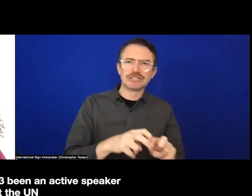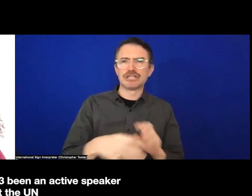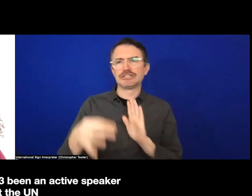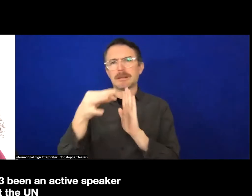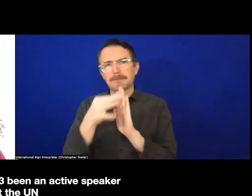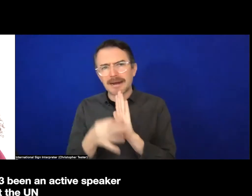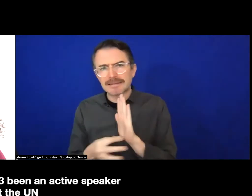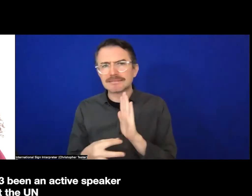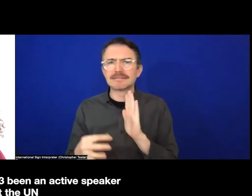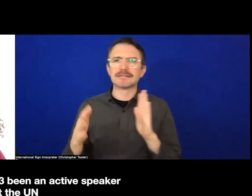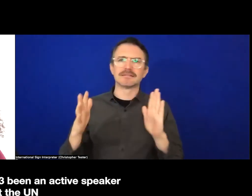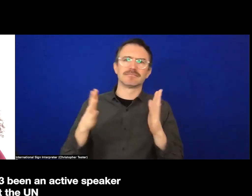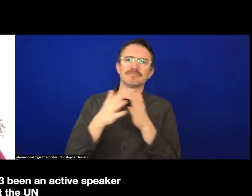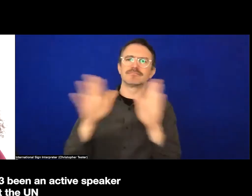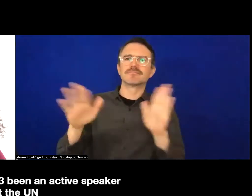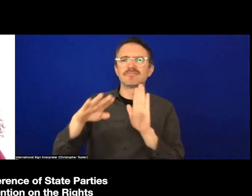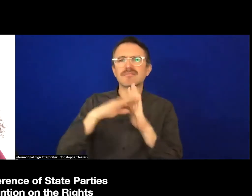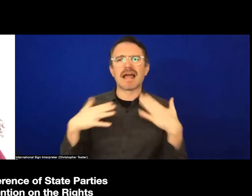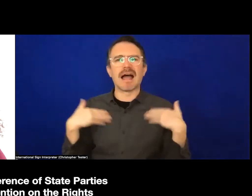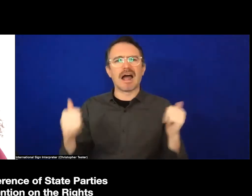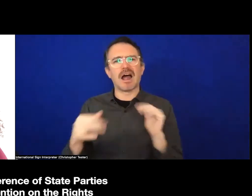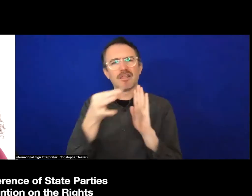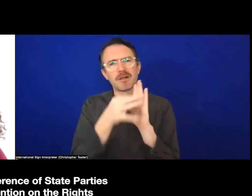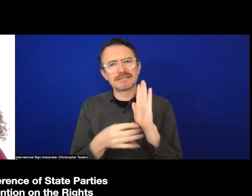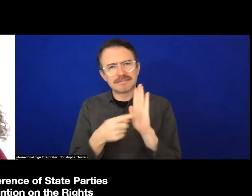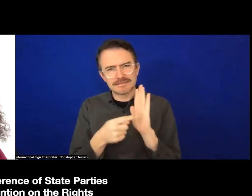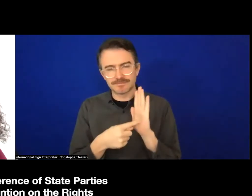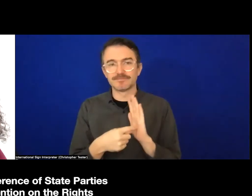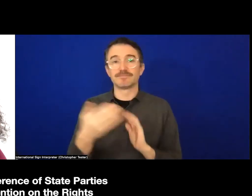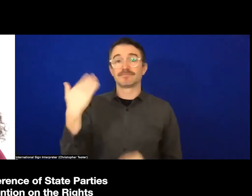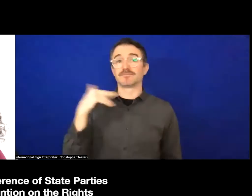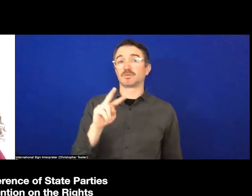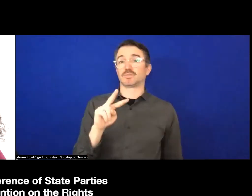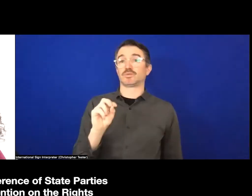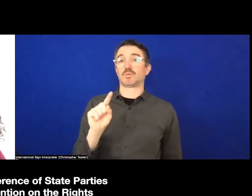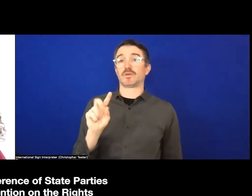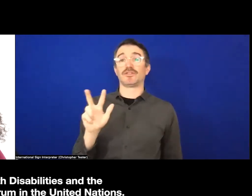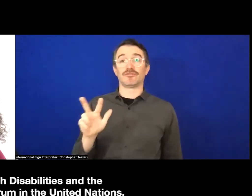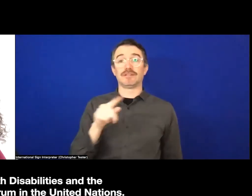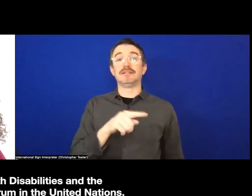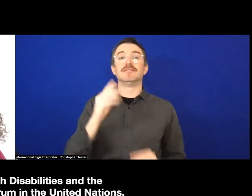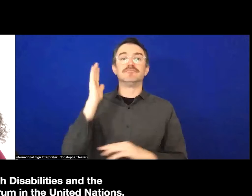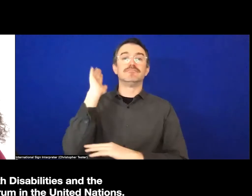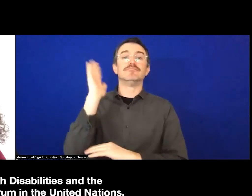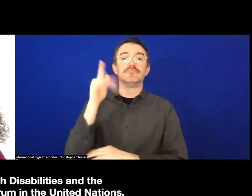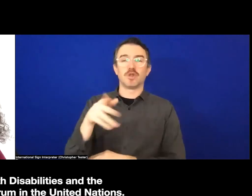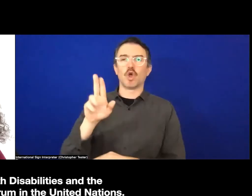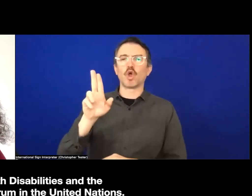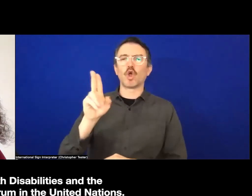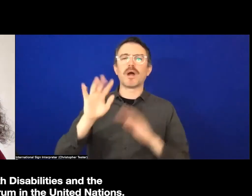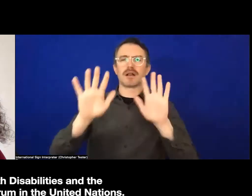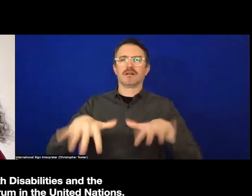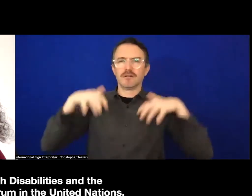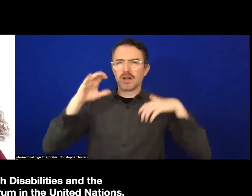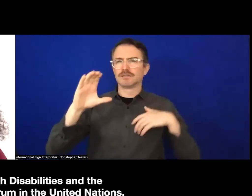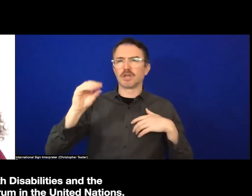since 2013 been an active speaker at the UN Conference of State Parties to the Convention on the Rights of Persons with Disabilities